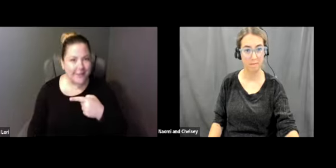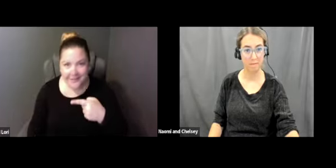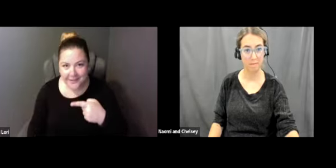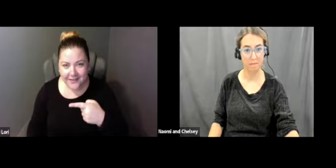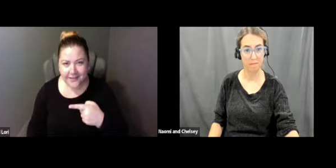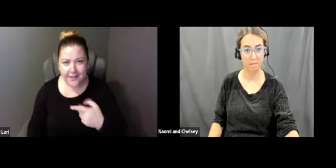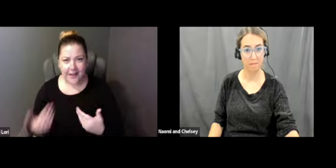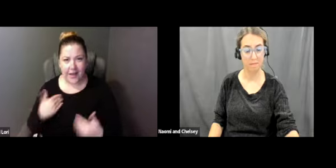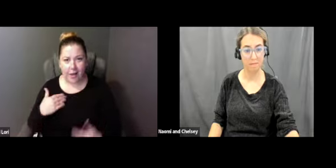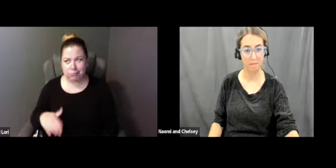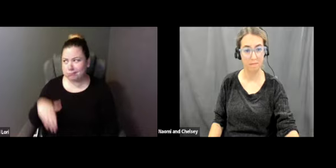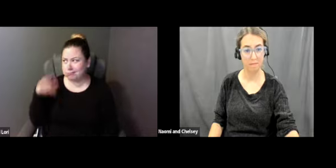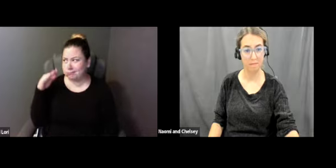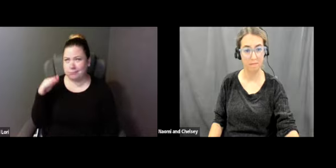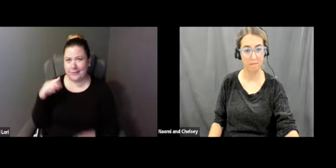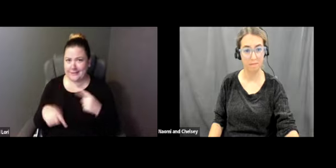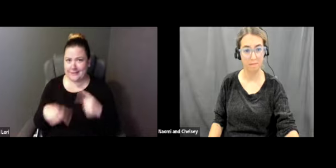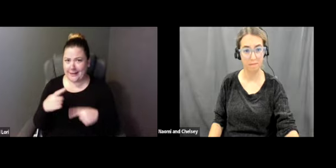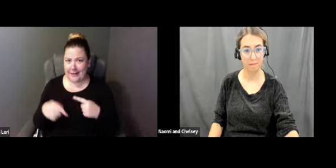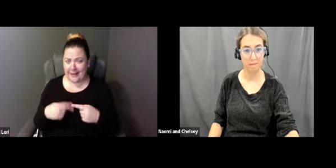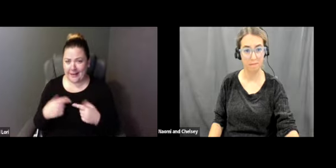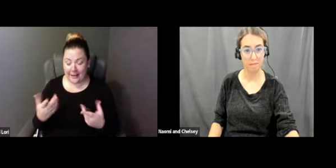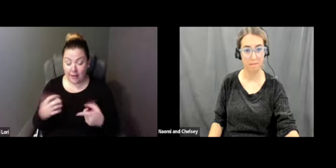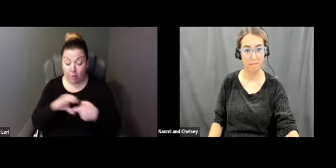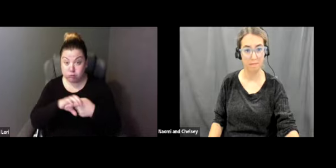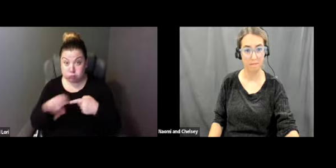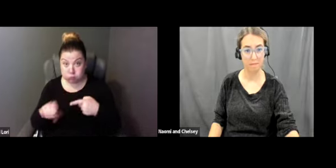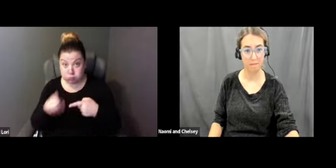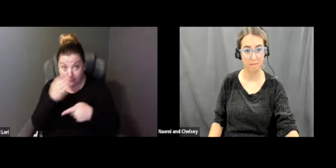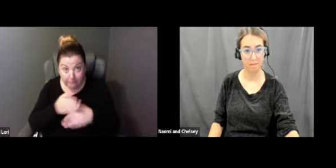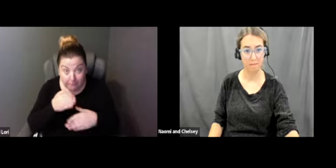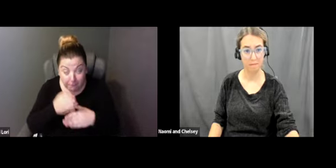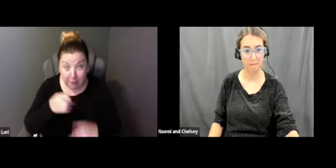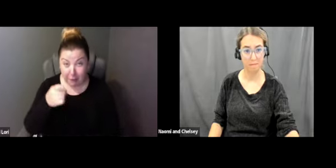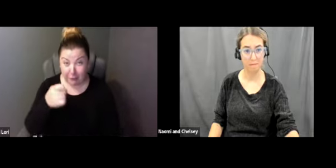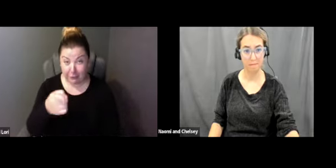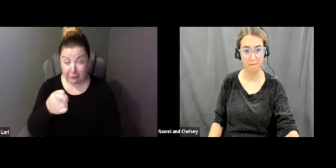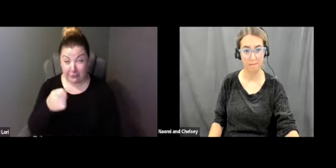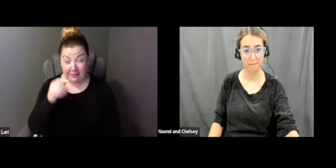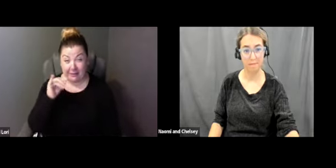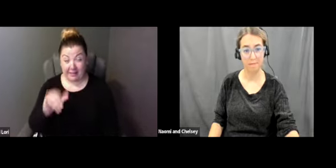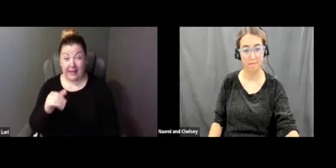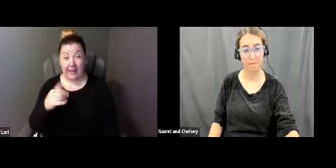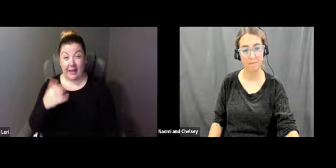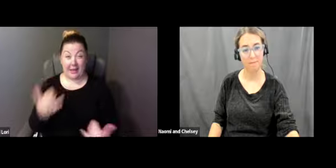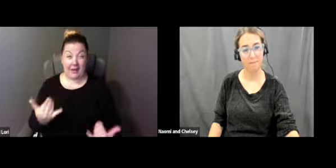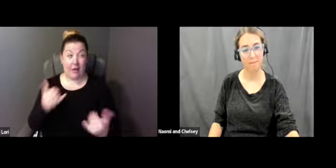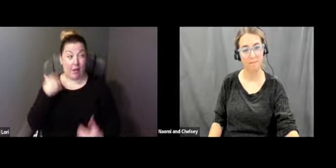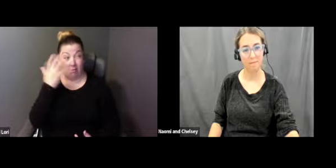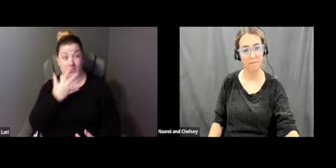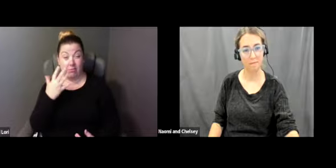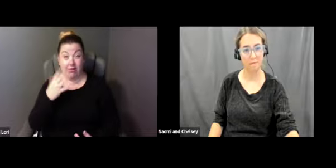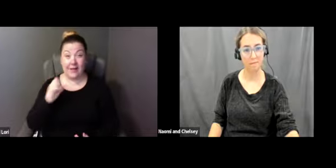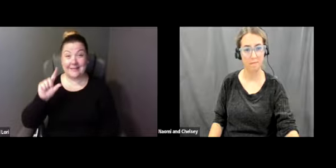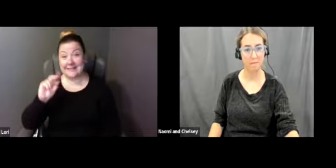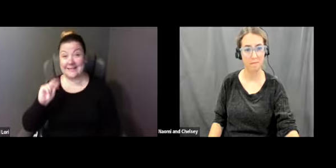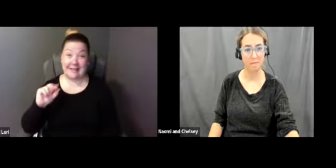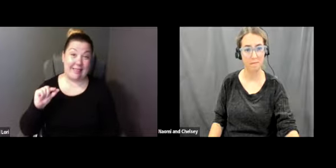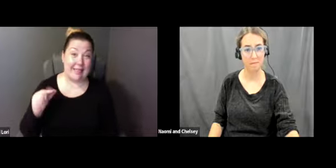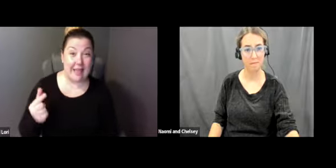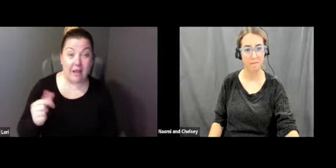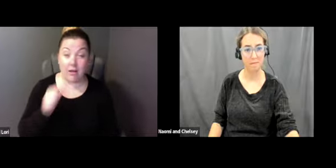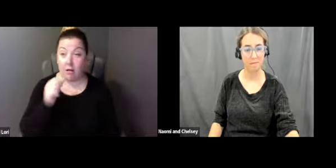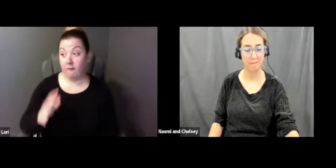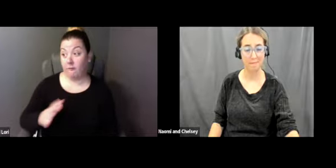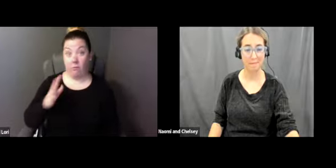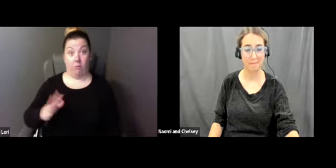lifelong use of language, right? Like my pudgy fingers are somehow making me look too slangish and not eloquent